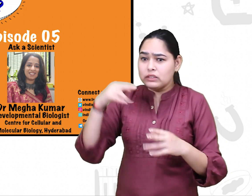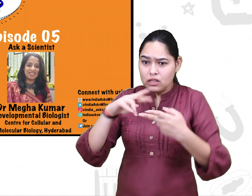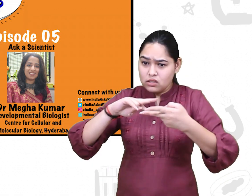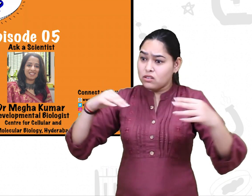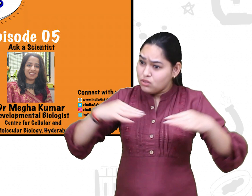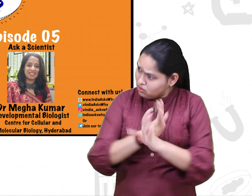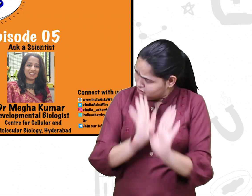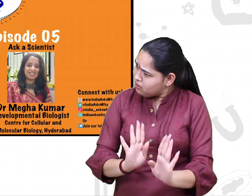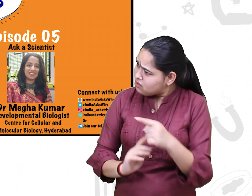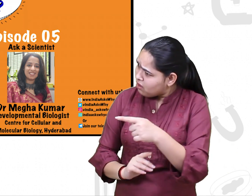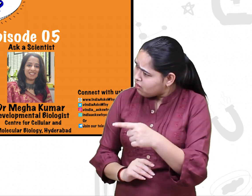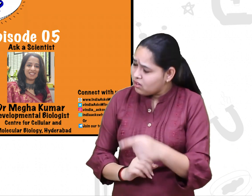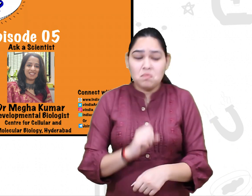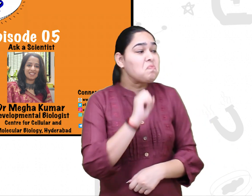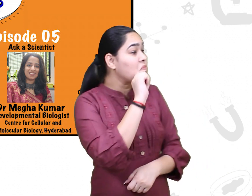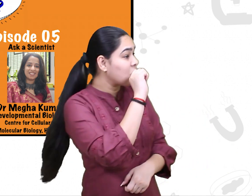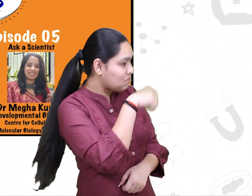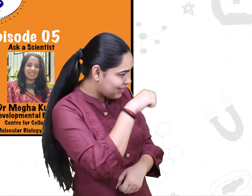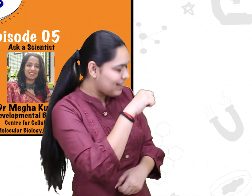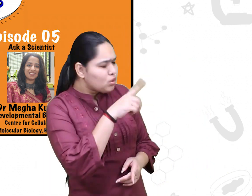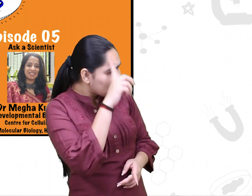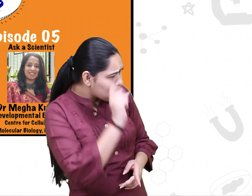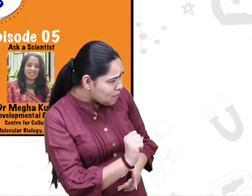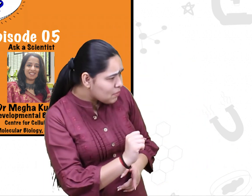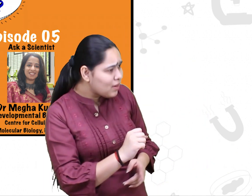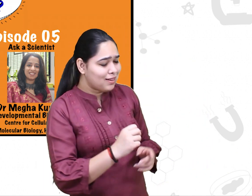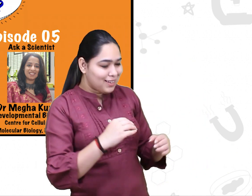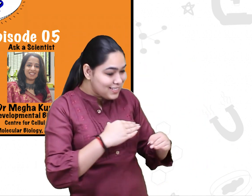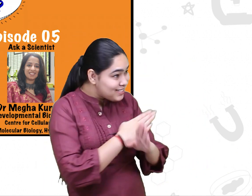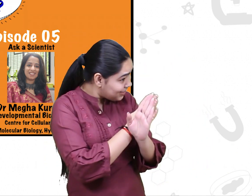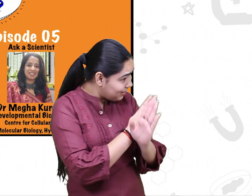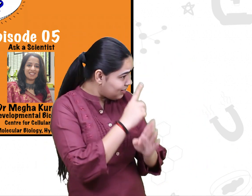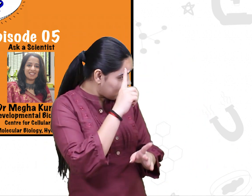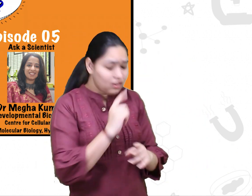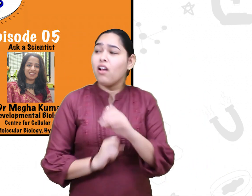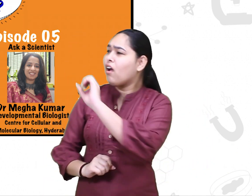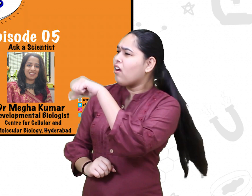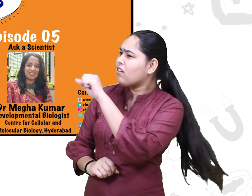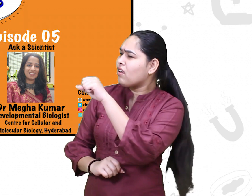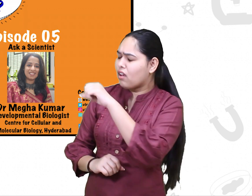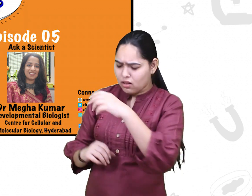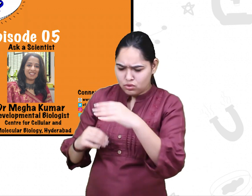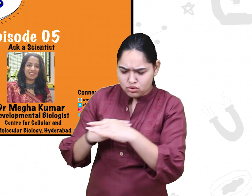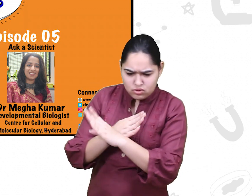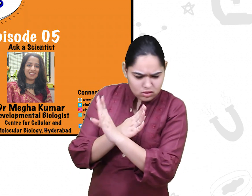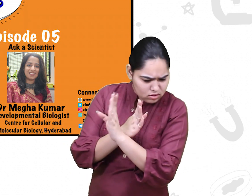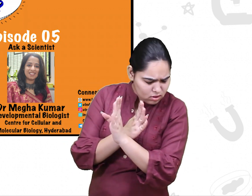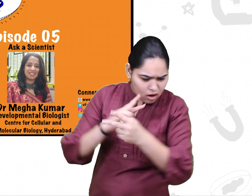Yes. So, genes are fragments of DNA that have specific functions in the cells of our